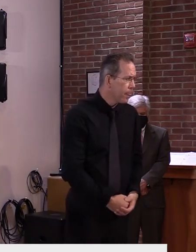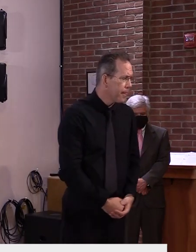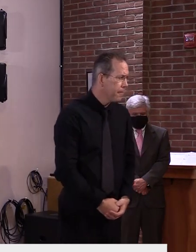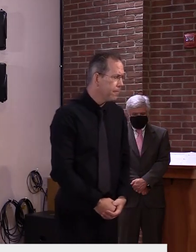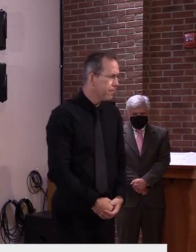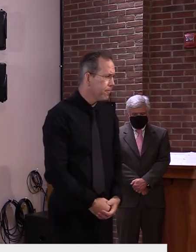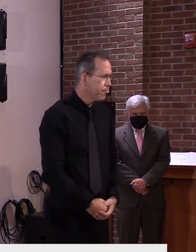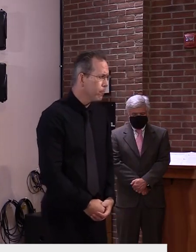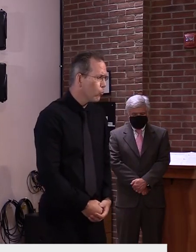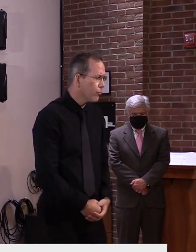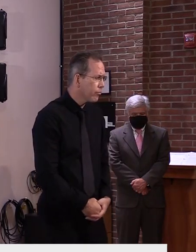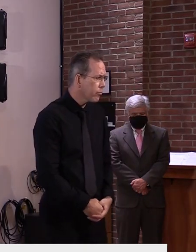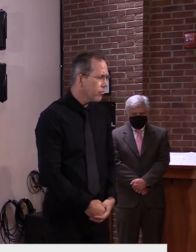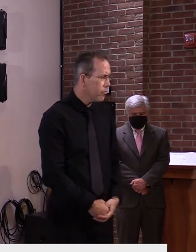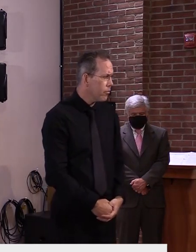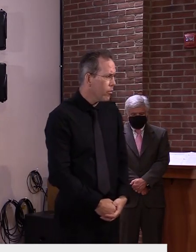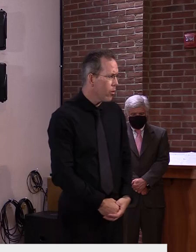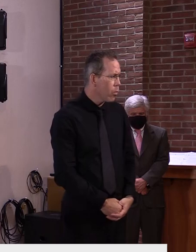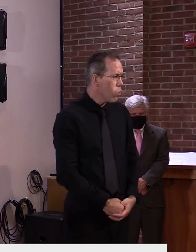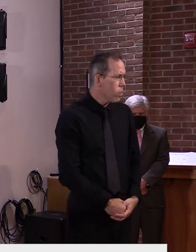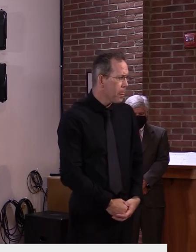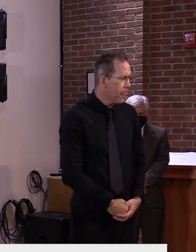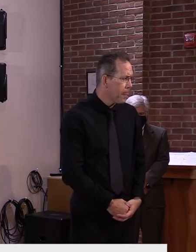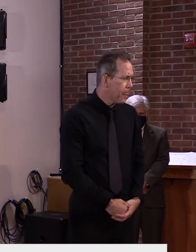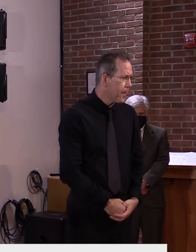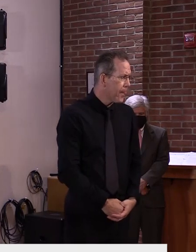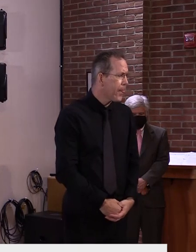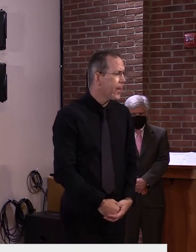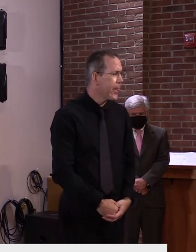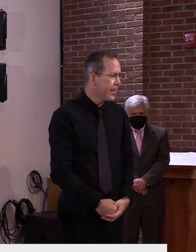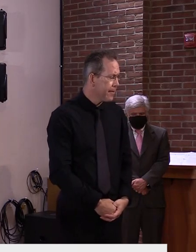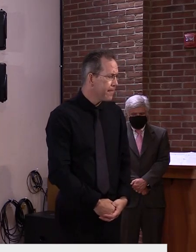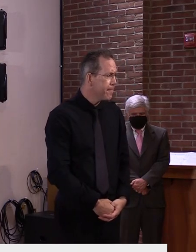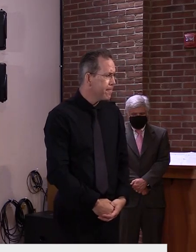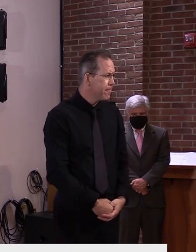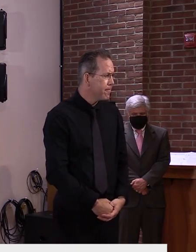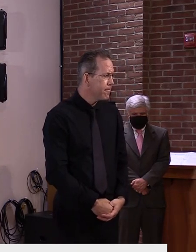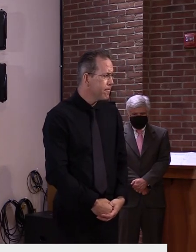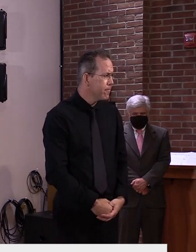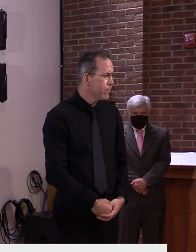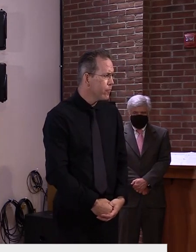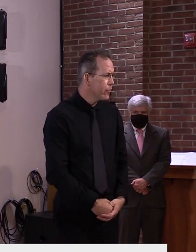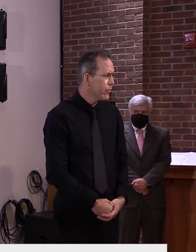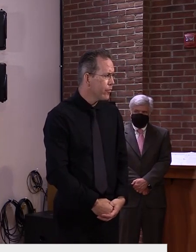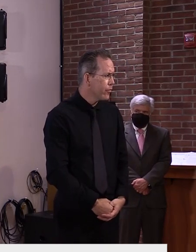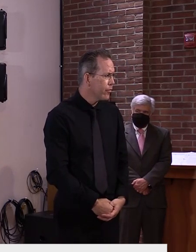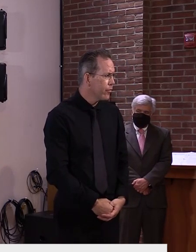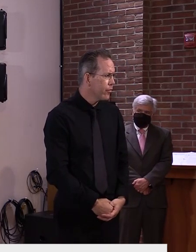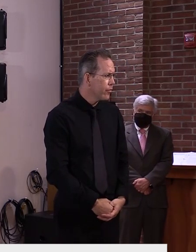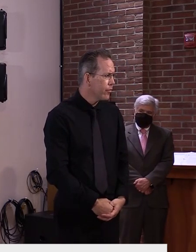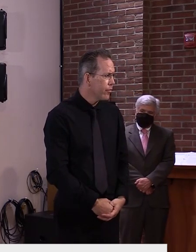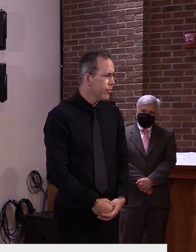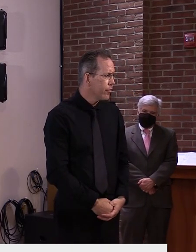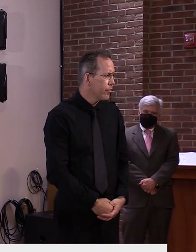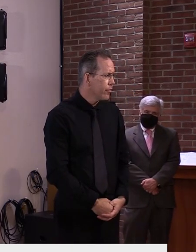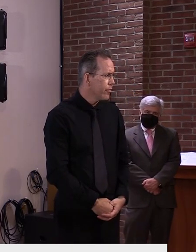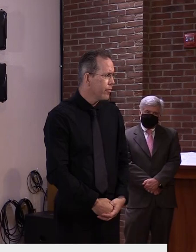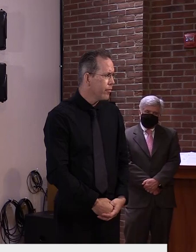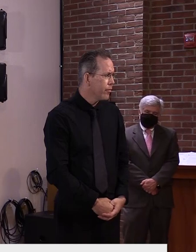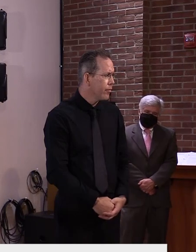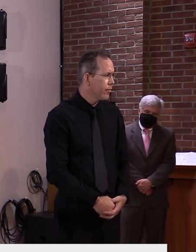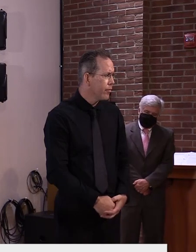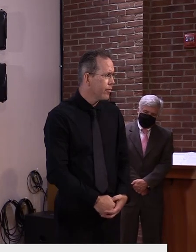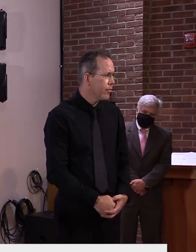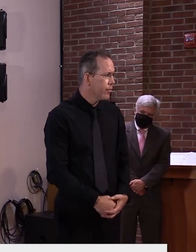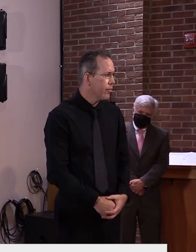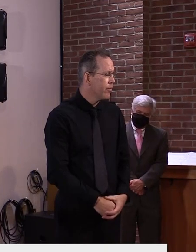Vermont and those are returning to Vermont, scheduling tests looks to be almost impossible. If I were to return today on the 21st